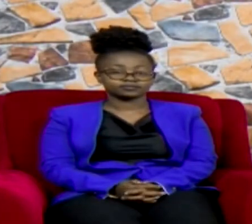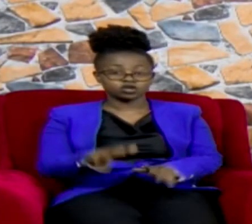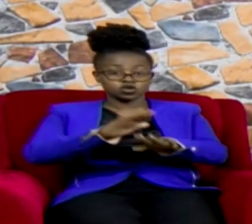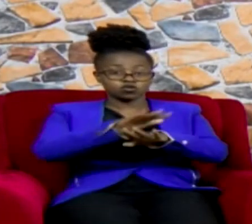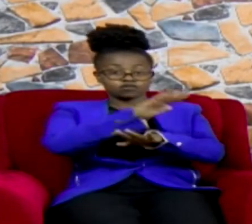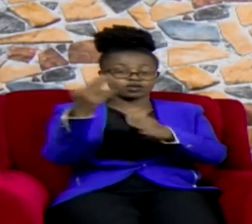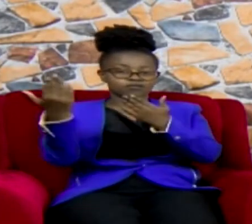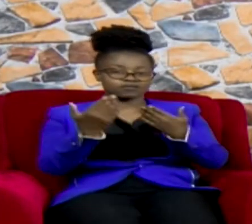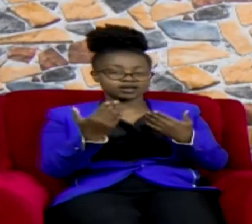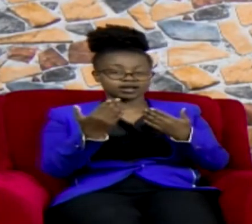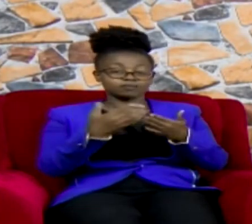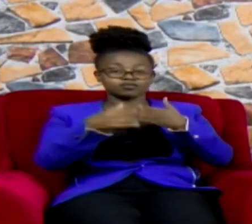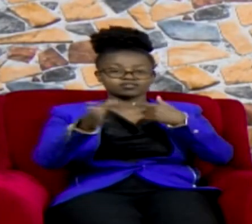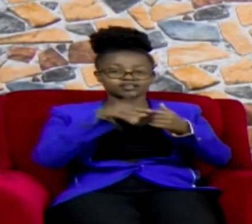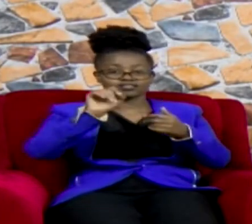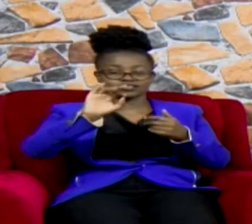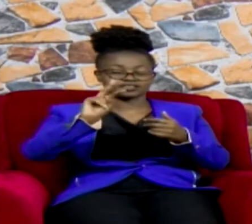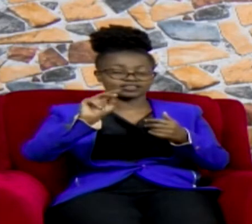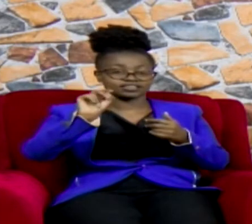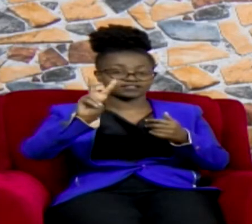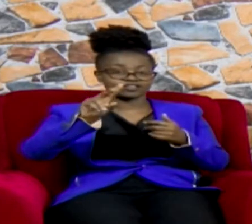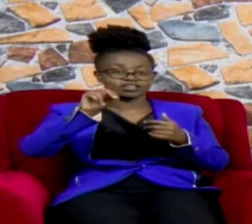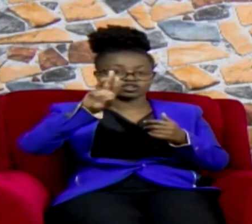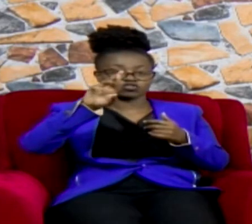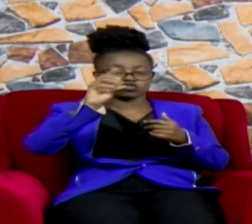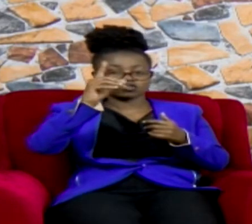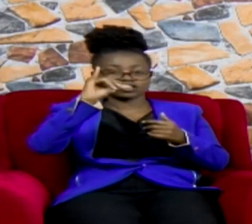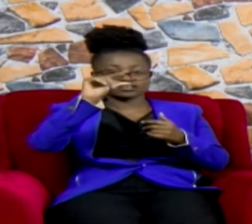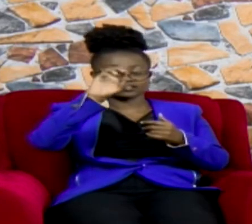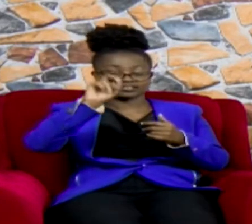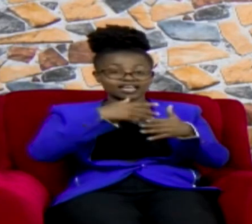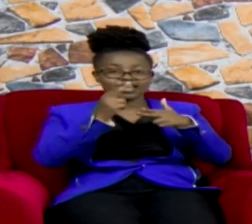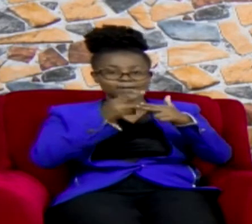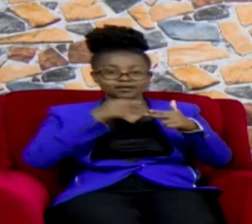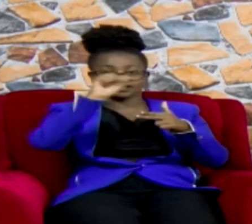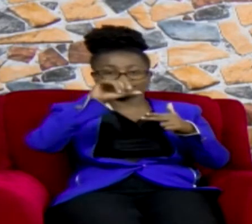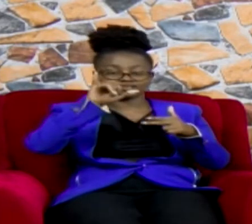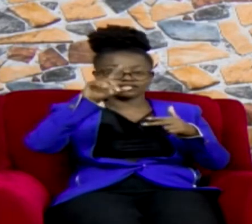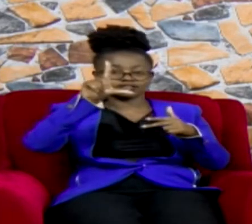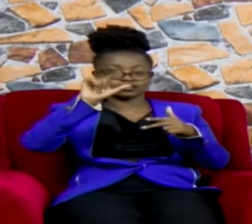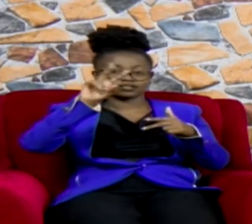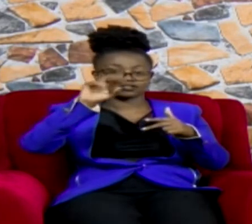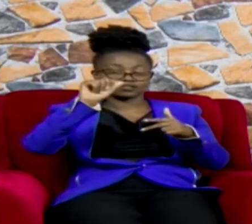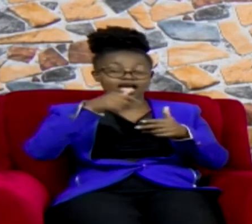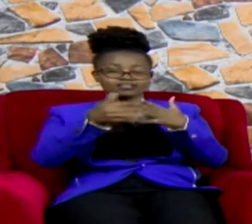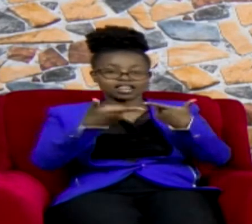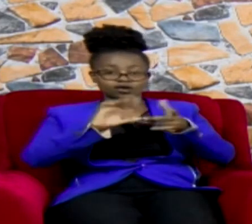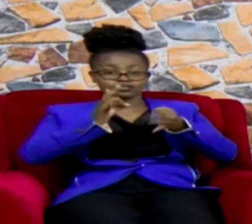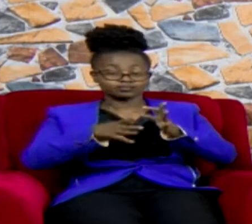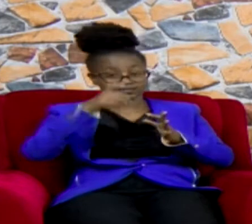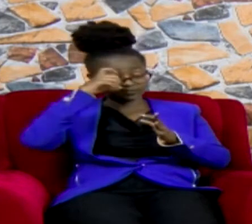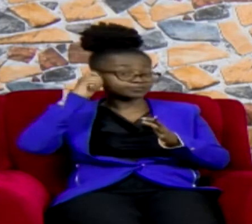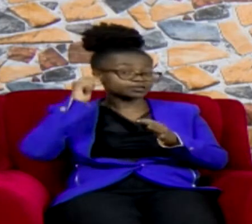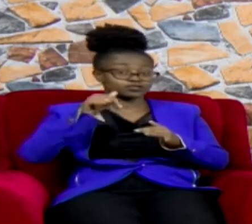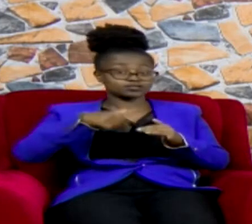Good evening and welcome to Science TV Neuro Digest Show with me, Sylvia Moramo Chabo, your host, and my interpreter, Maureen Maitha.